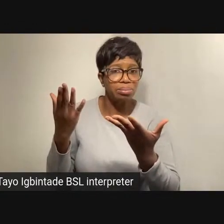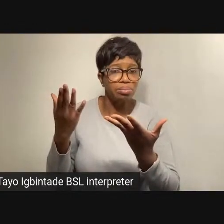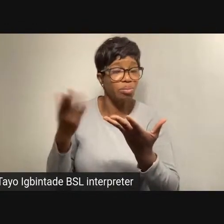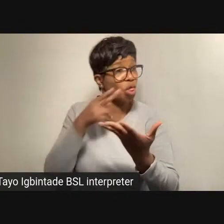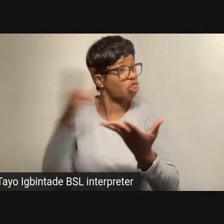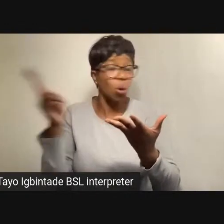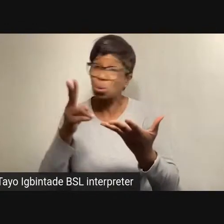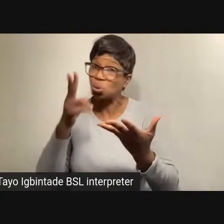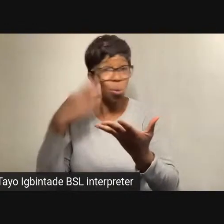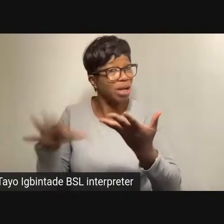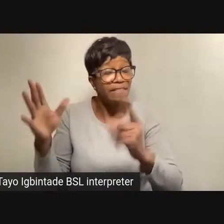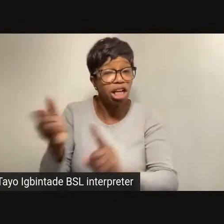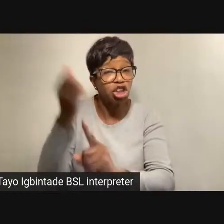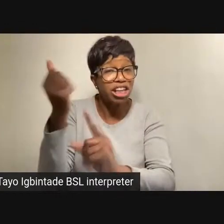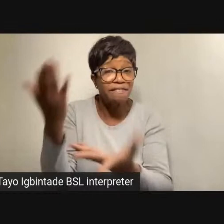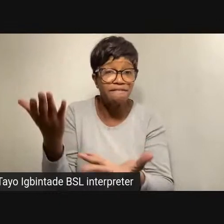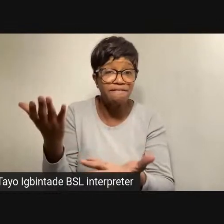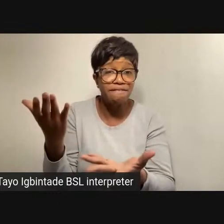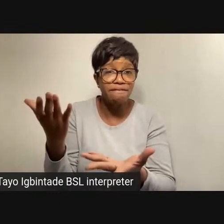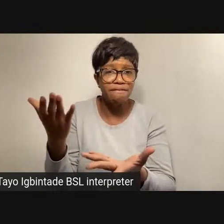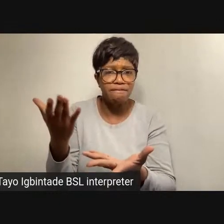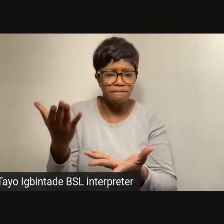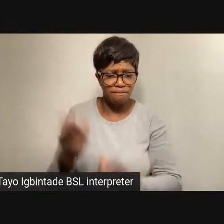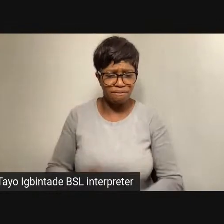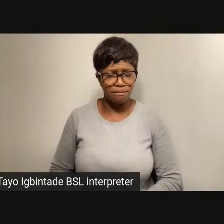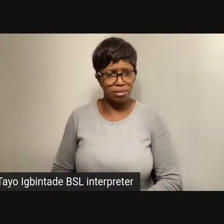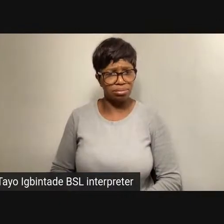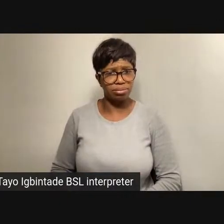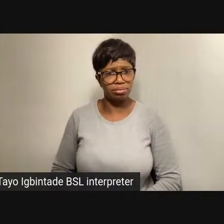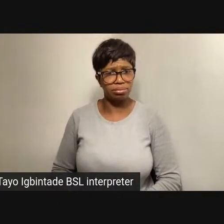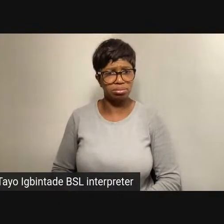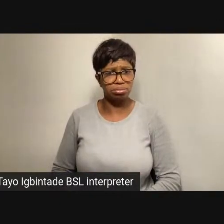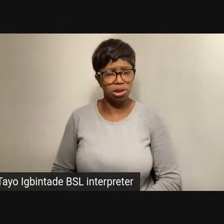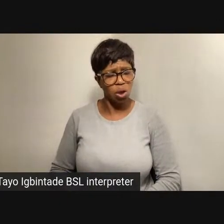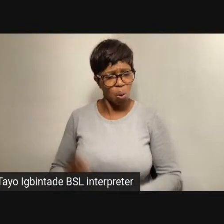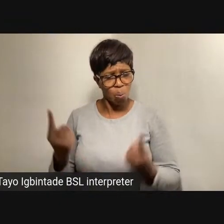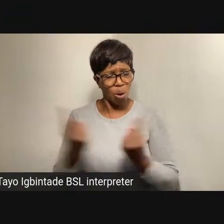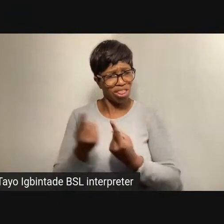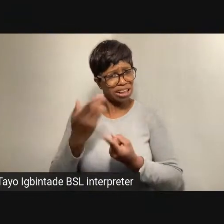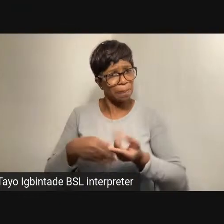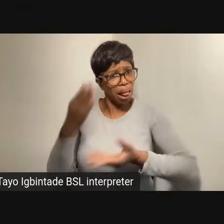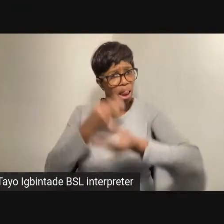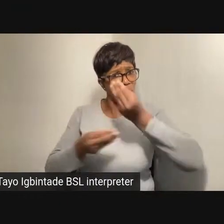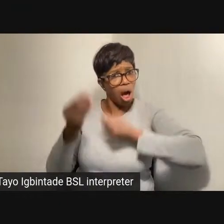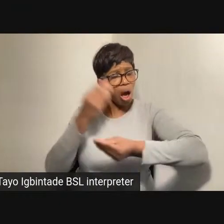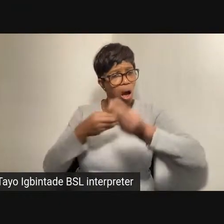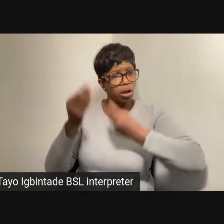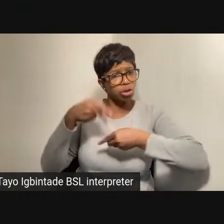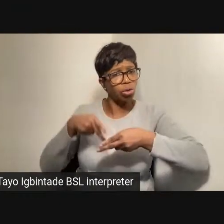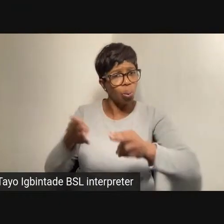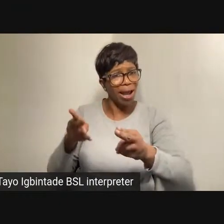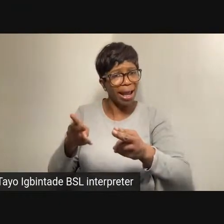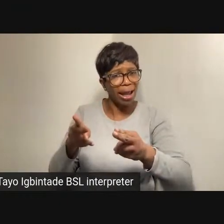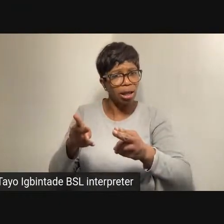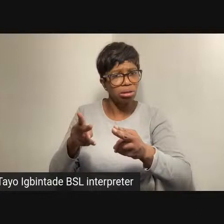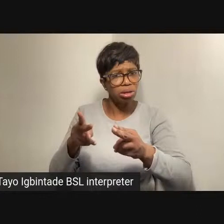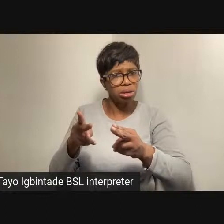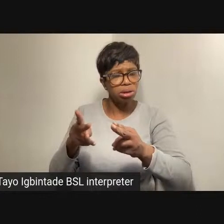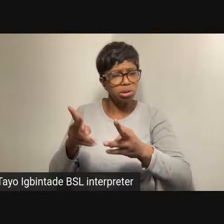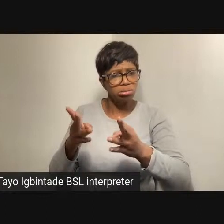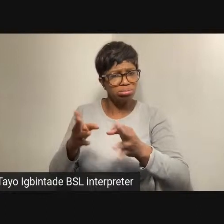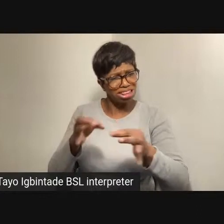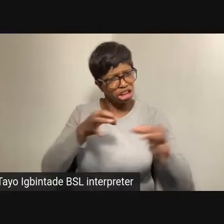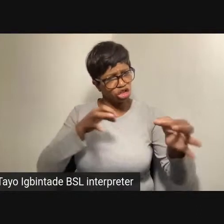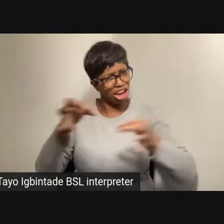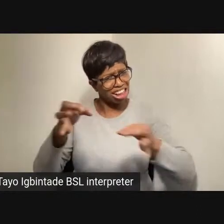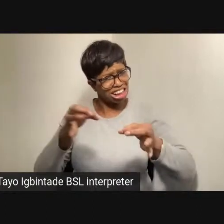fields? What have we learned along the way? What type of strategies are required